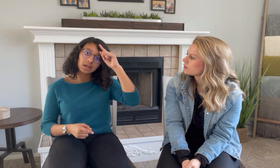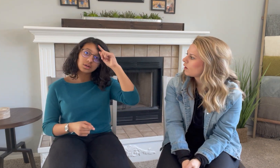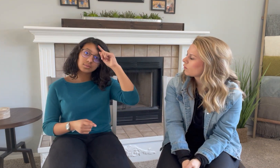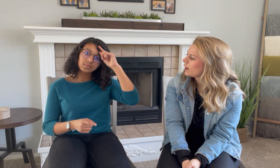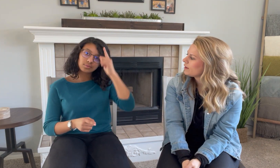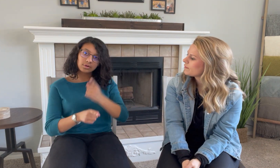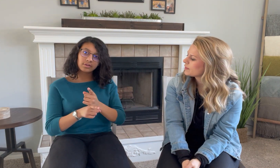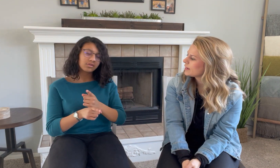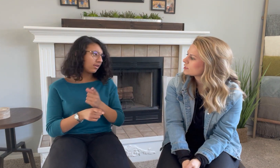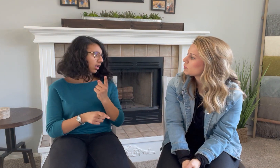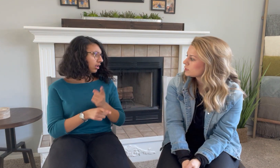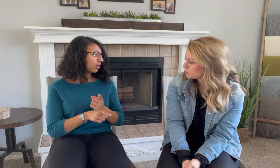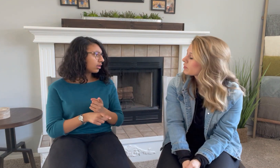All right, the next one is brother.